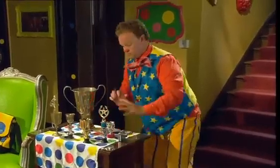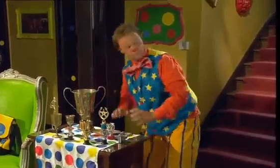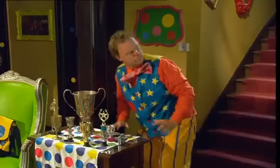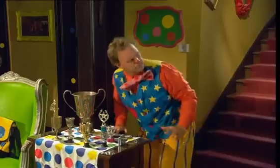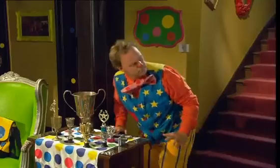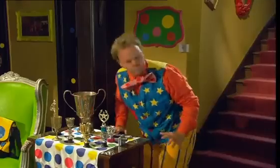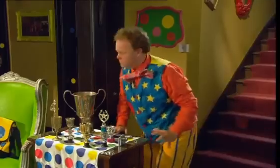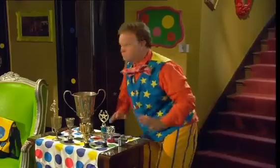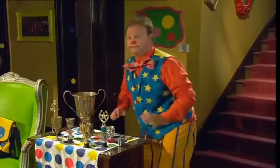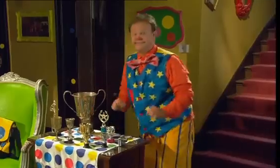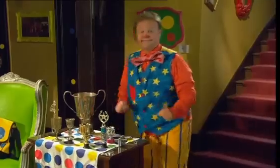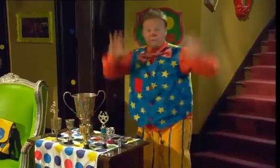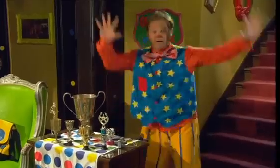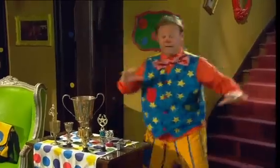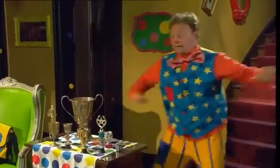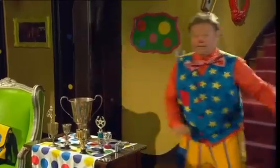Bye-bye, Mr. Tumble.